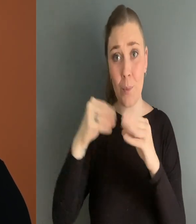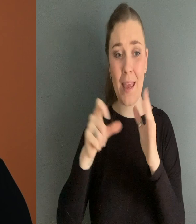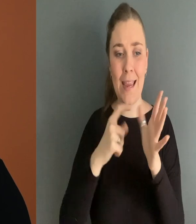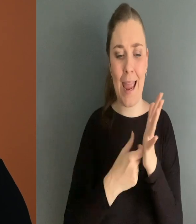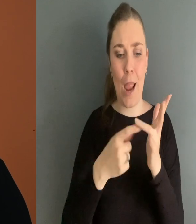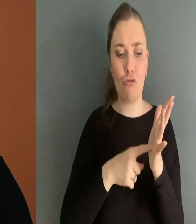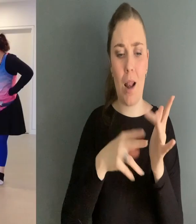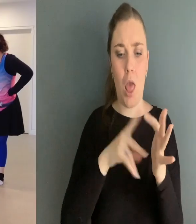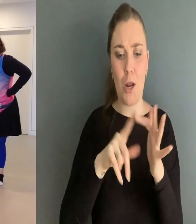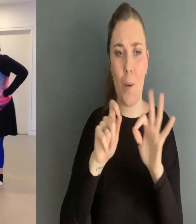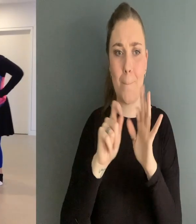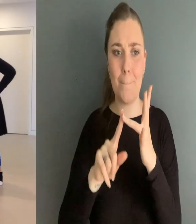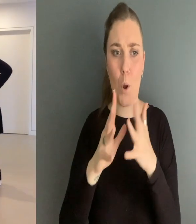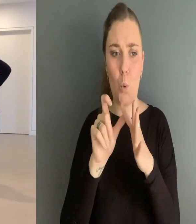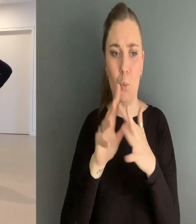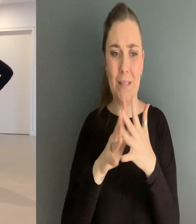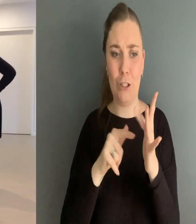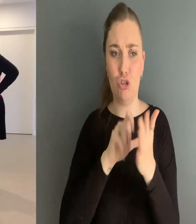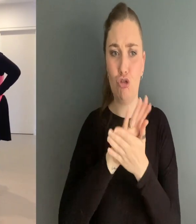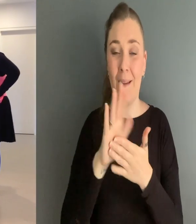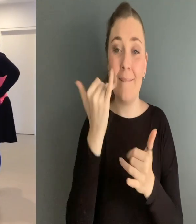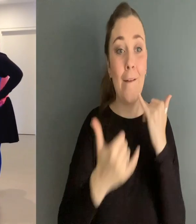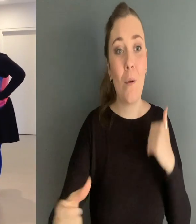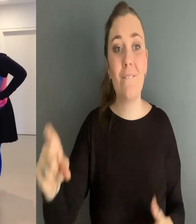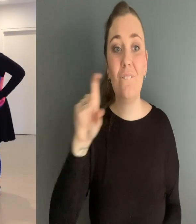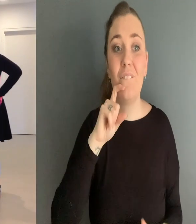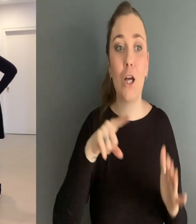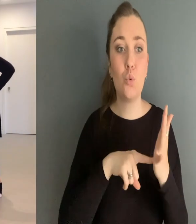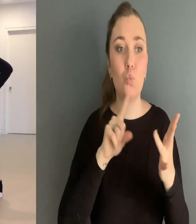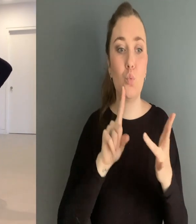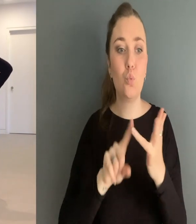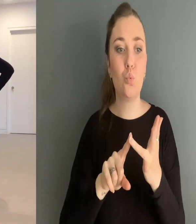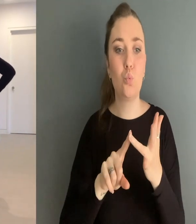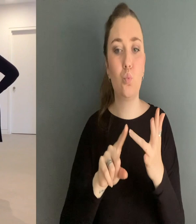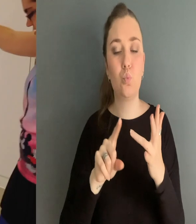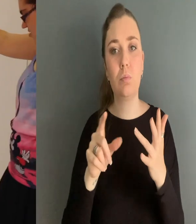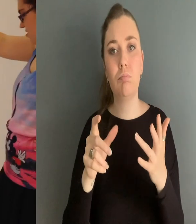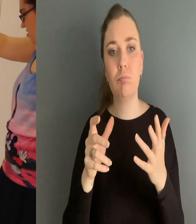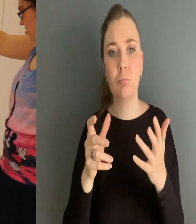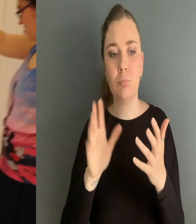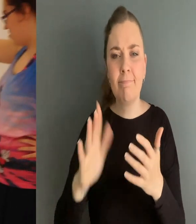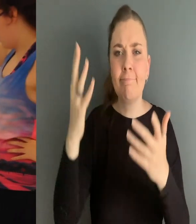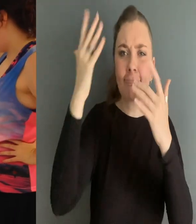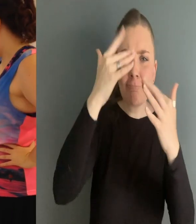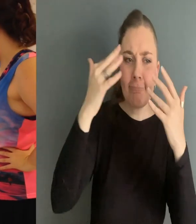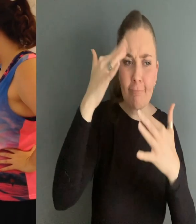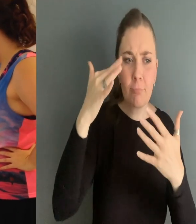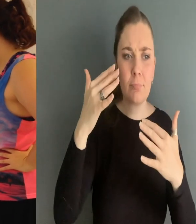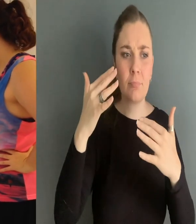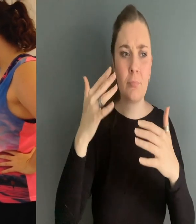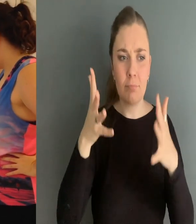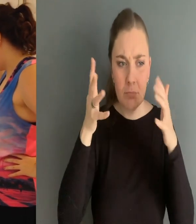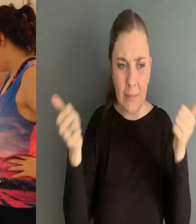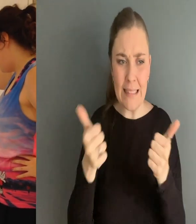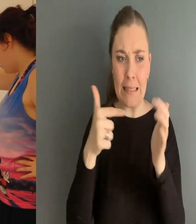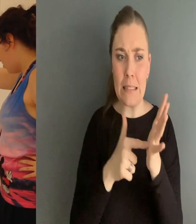boadich and it was really fun to get a lot of thoughts and a lot